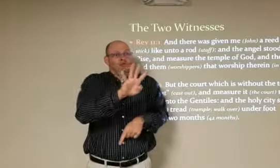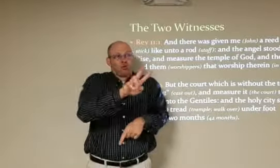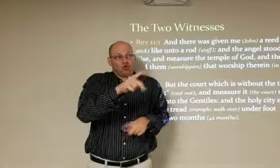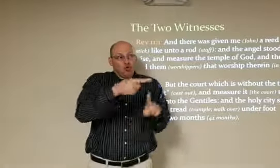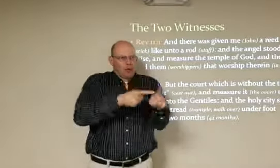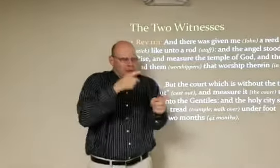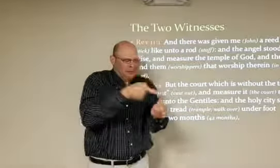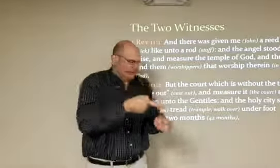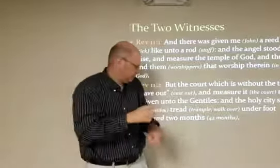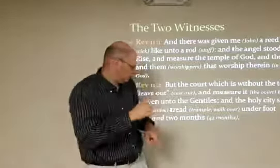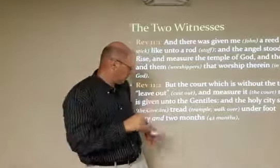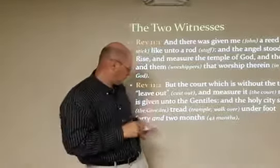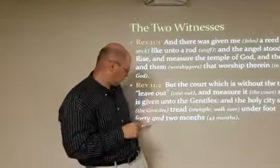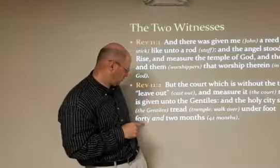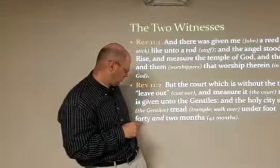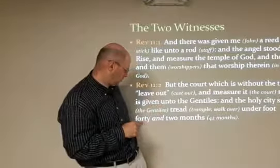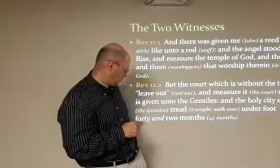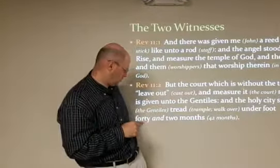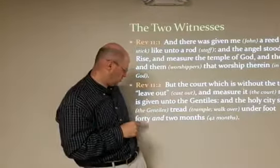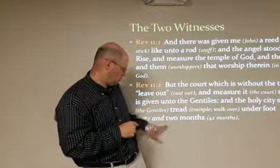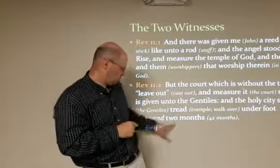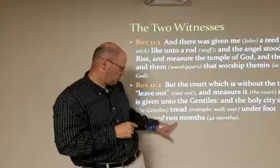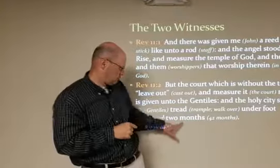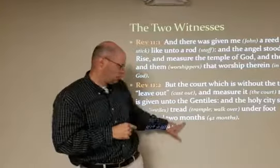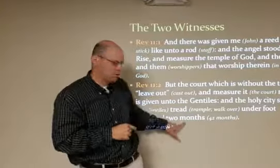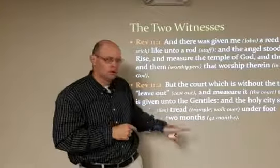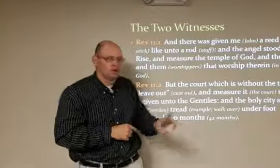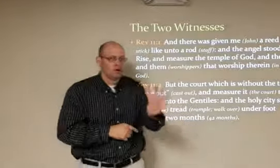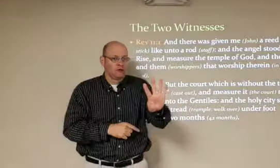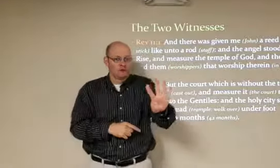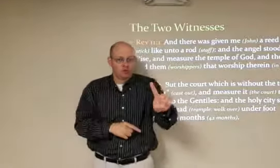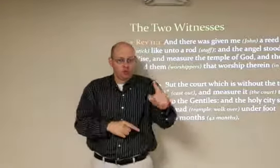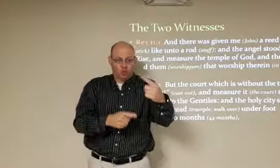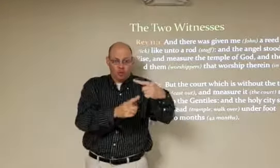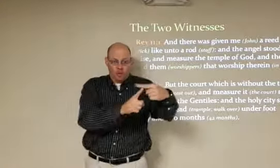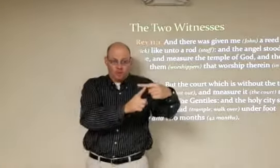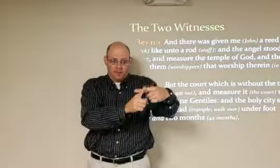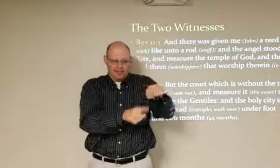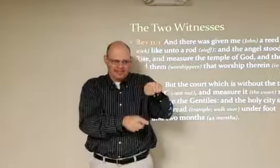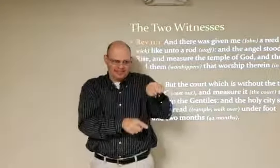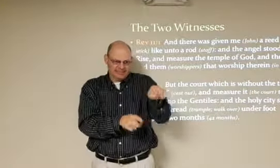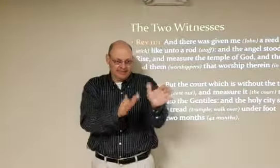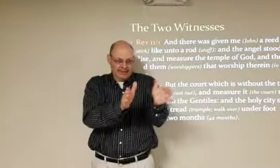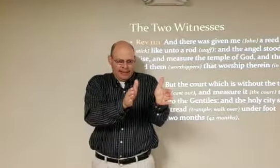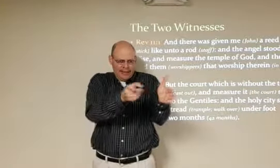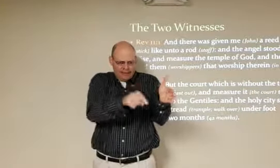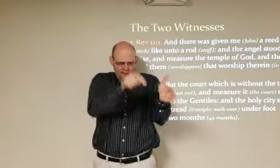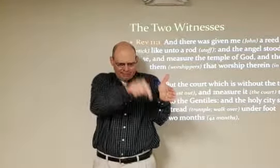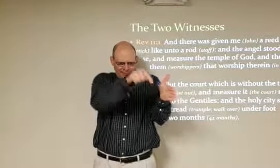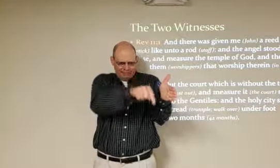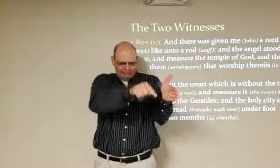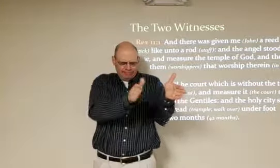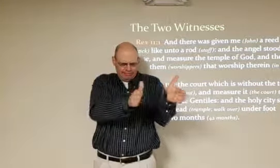Currently it's talking about the temple, but here in verse 2 it's talking about 42 months.